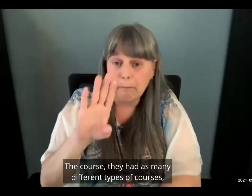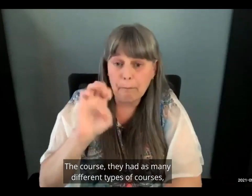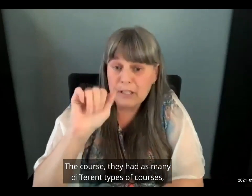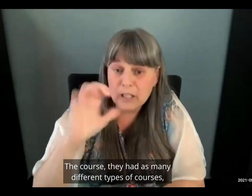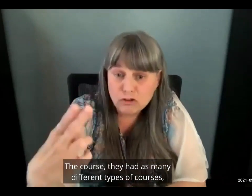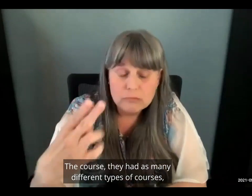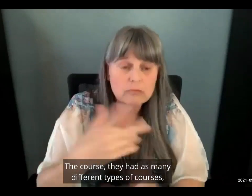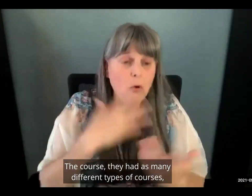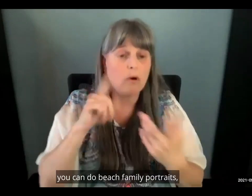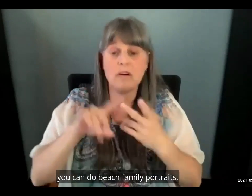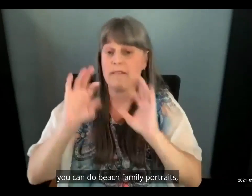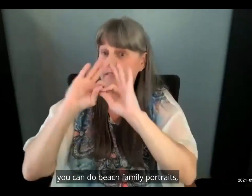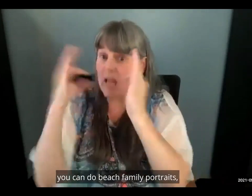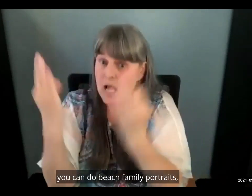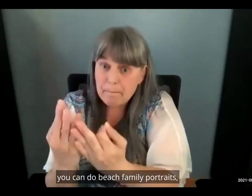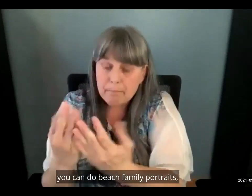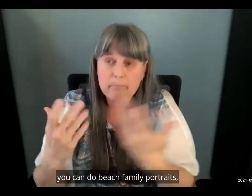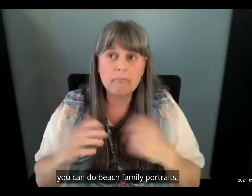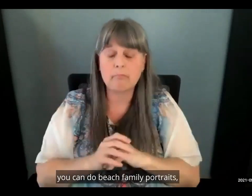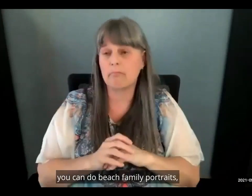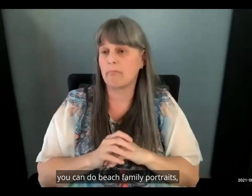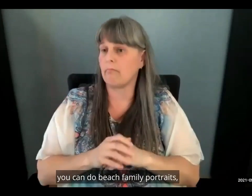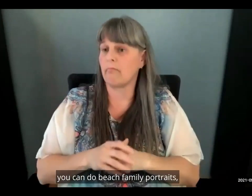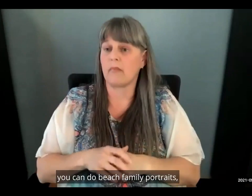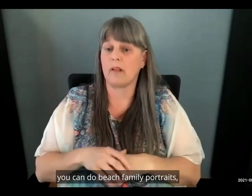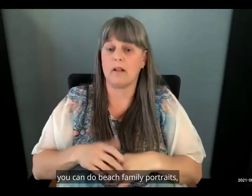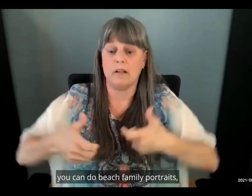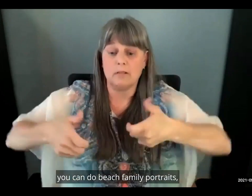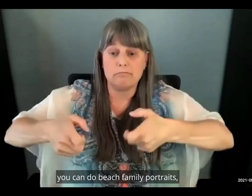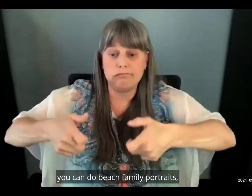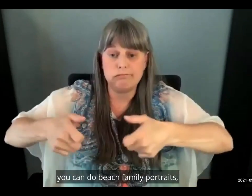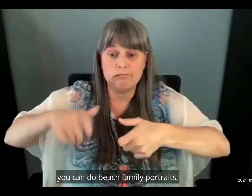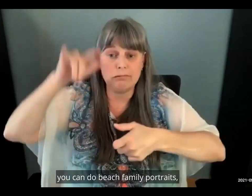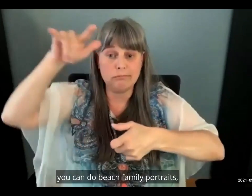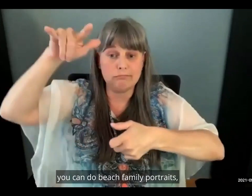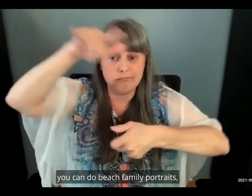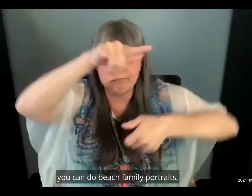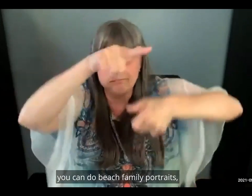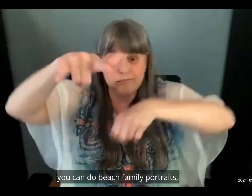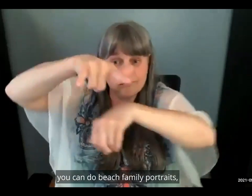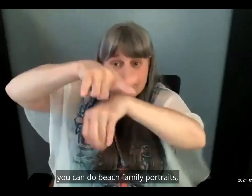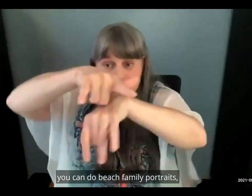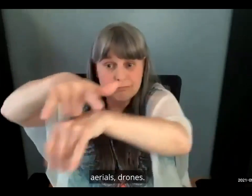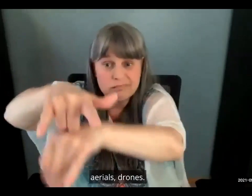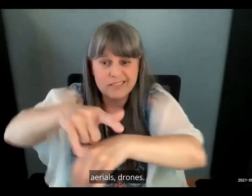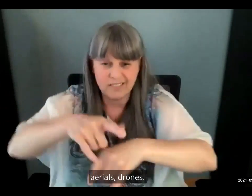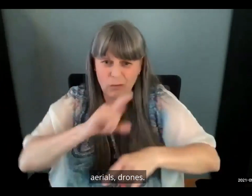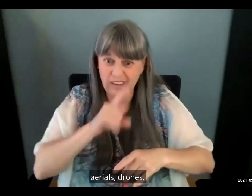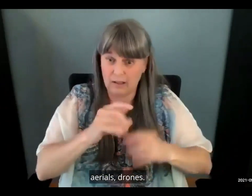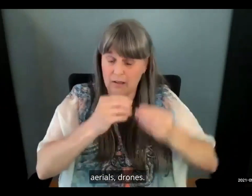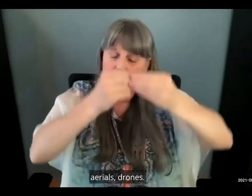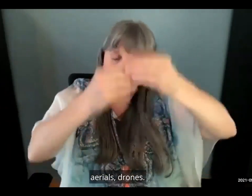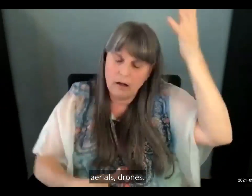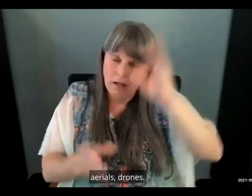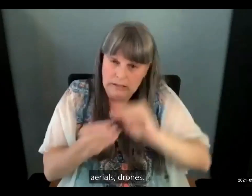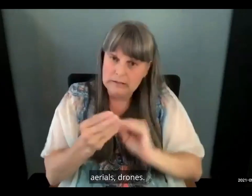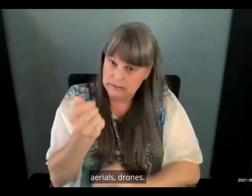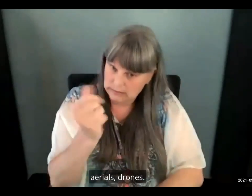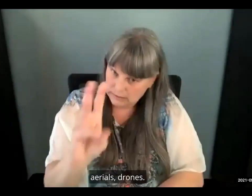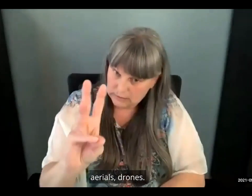many different types of courses. You know, you can do beach, family, portraits, you know,